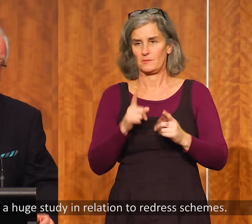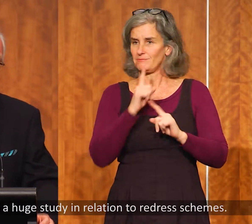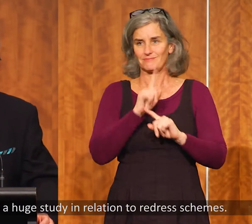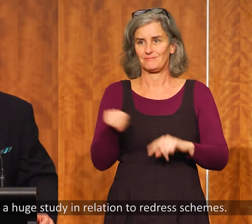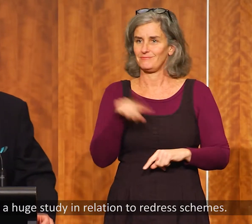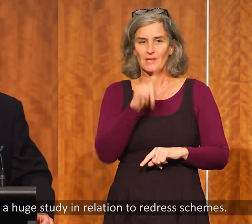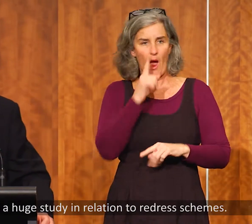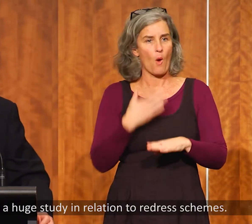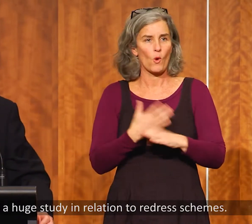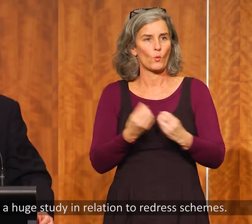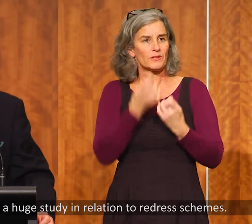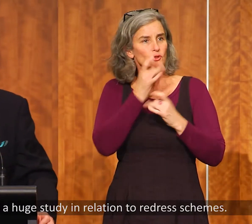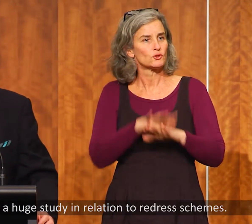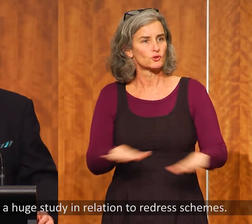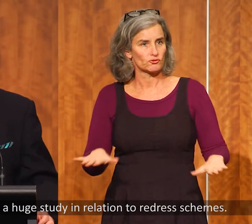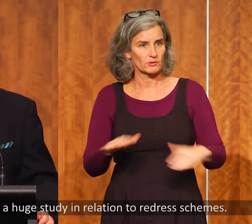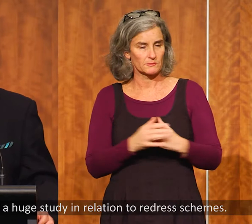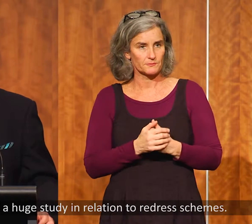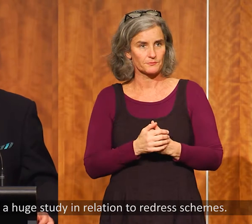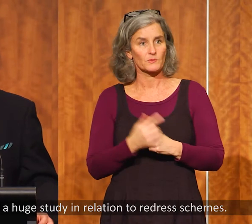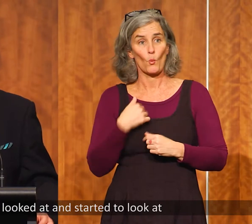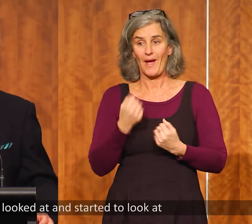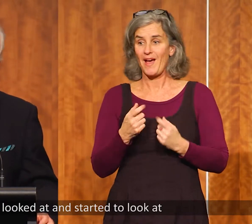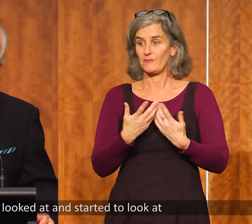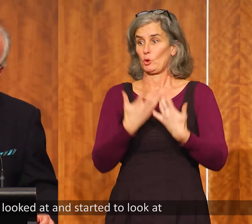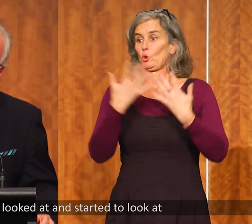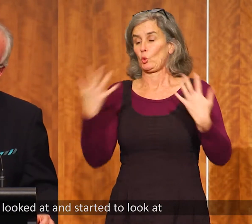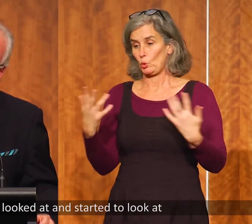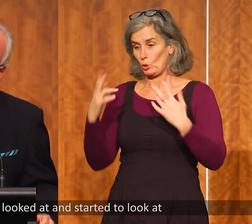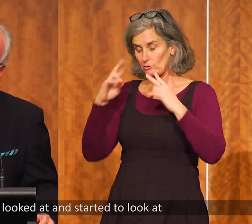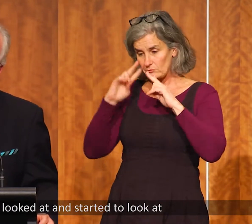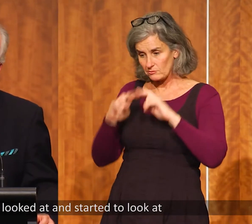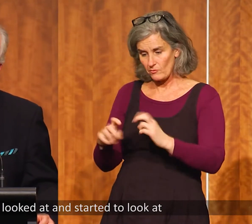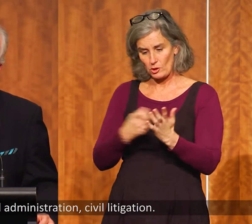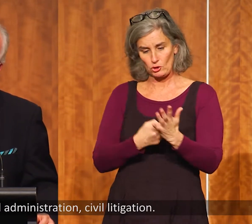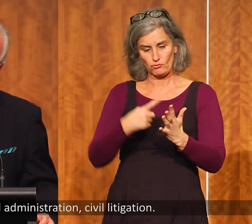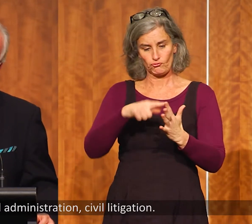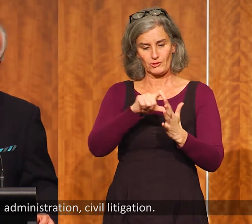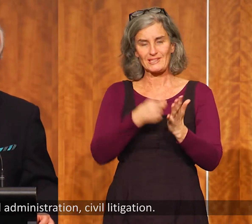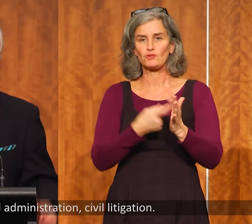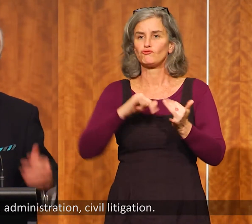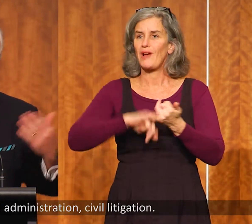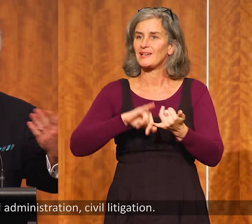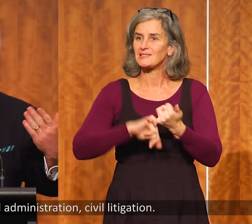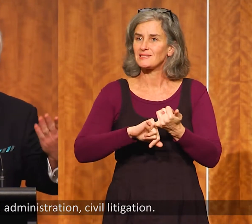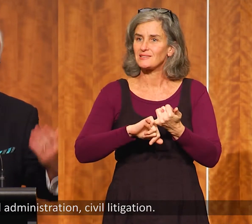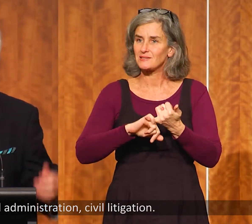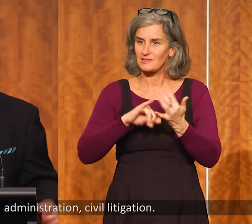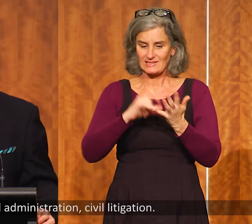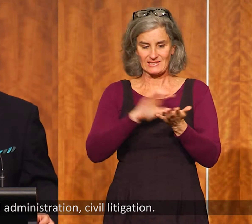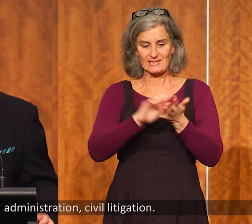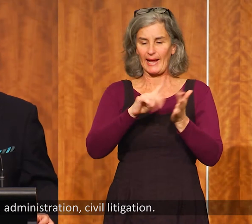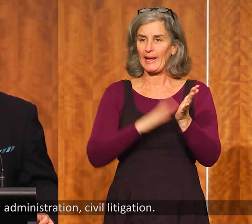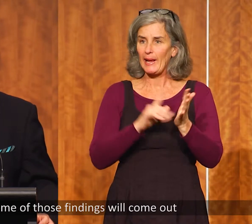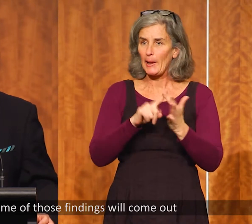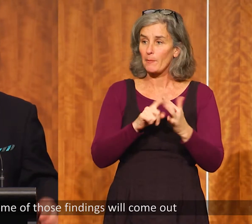a huge study in relation to redress schemes. We've looked at and started to look at the civil administration, civil